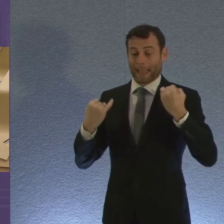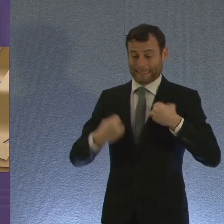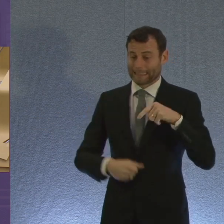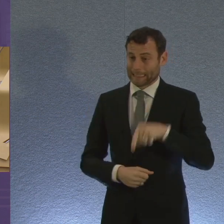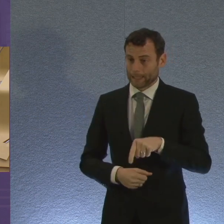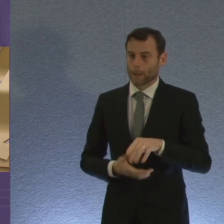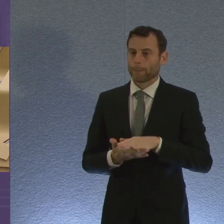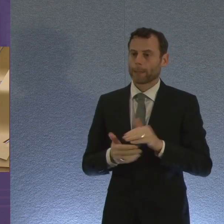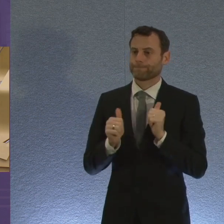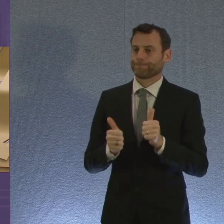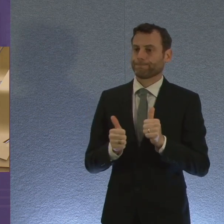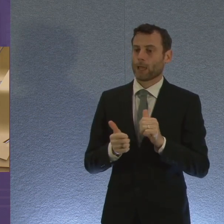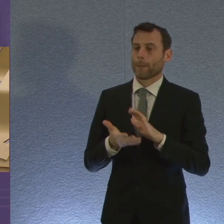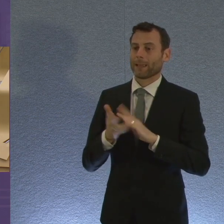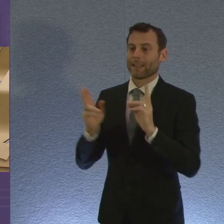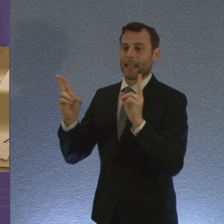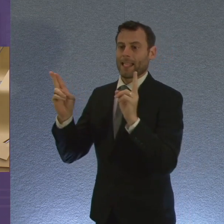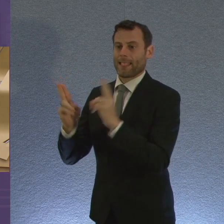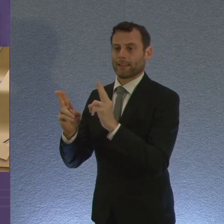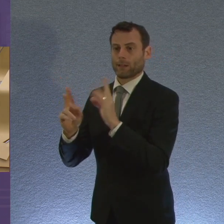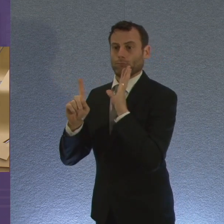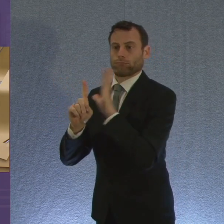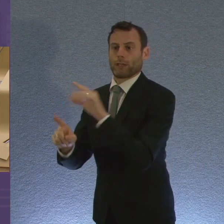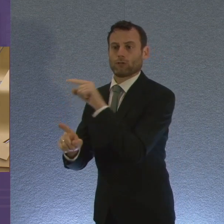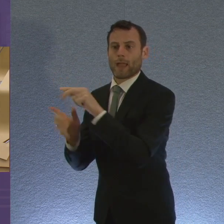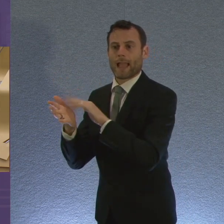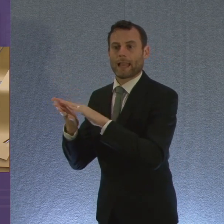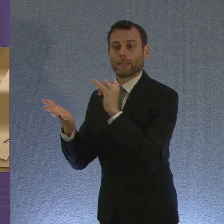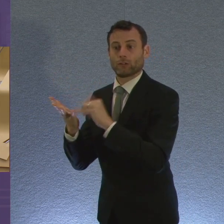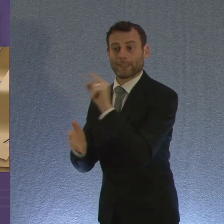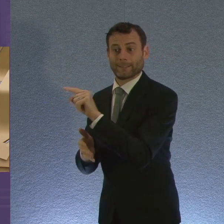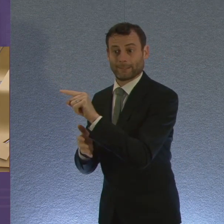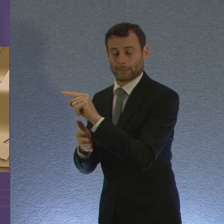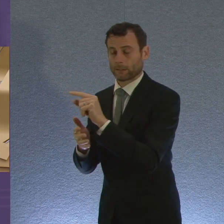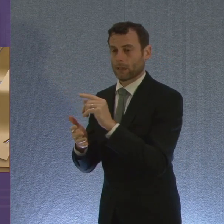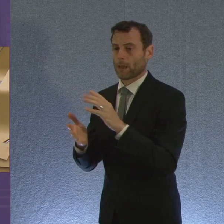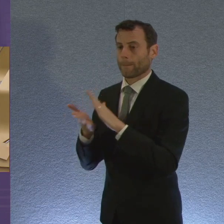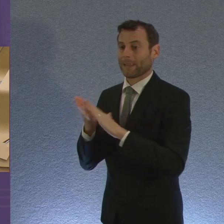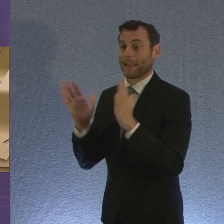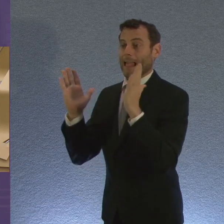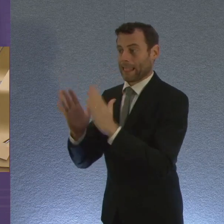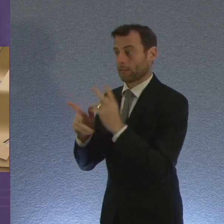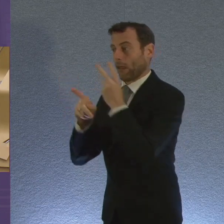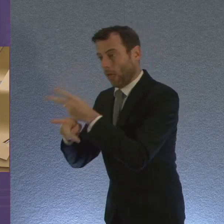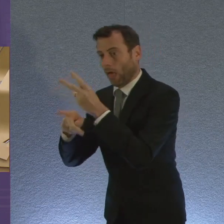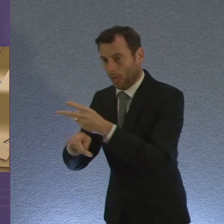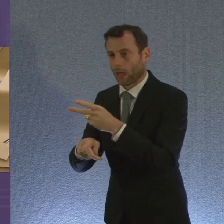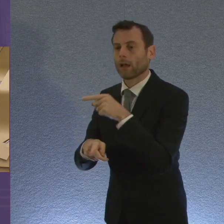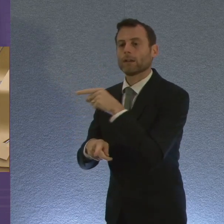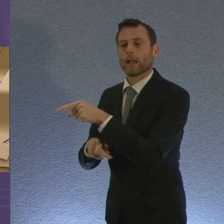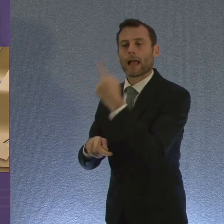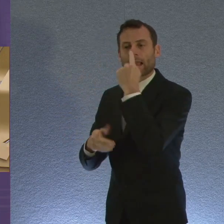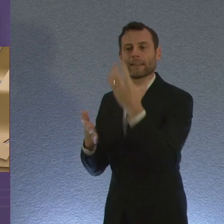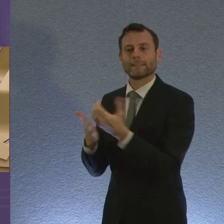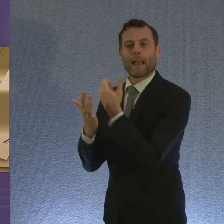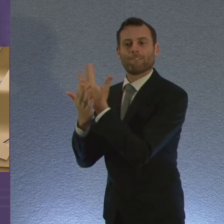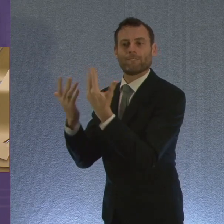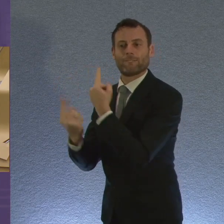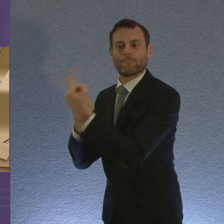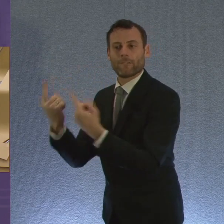lives. And that is what it is about. It is about saving lives. In this Parliament, we've been working together too, not as representatives